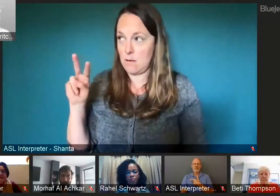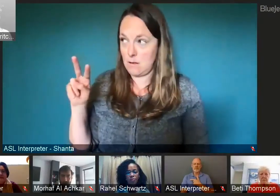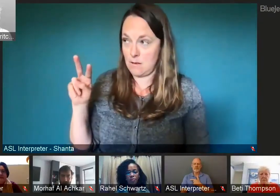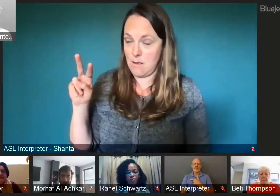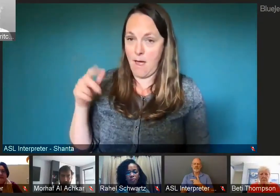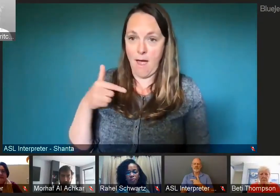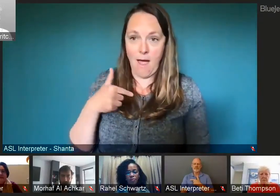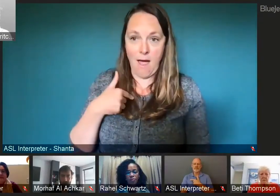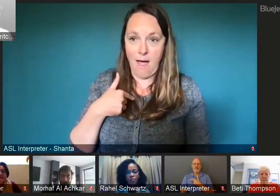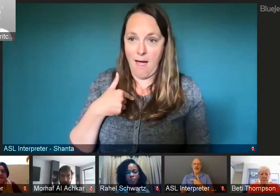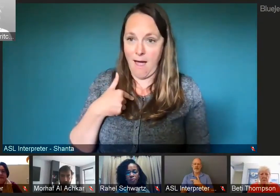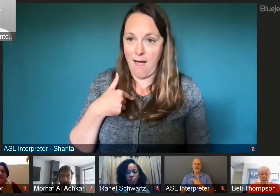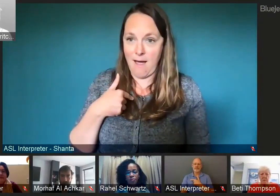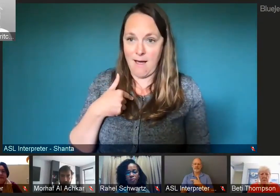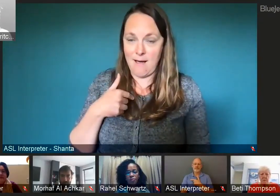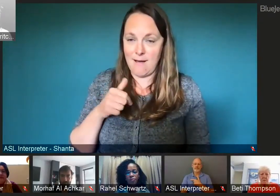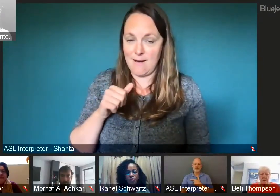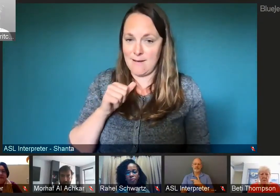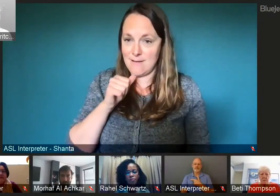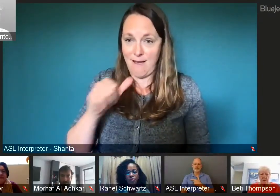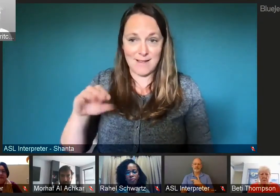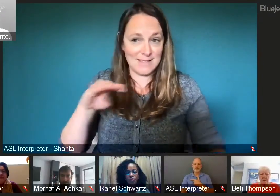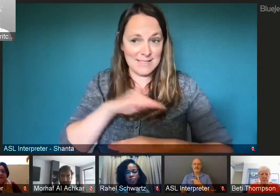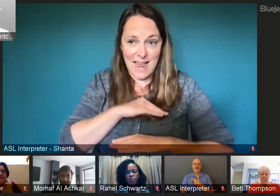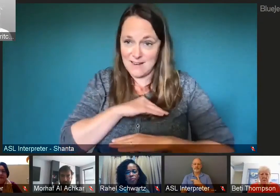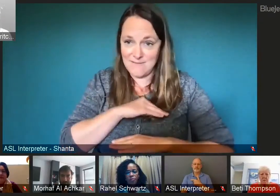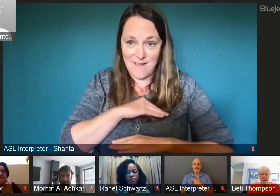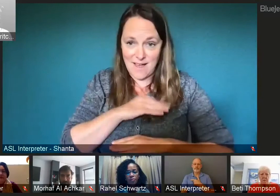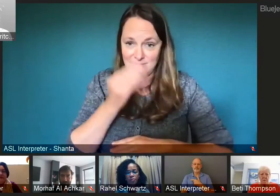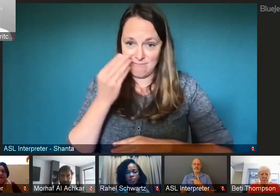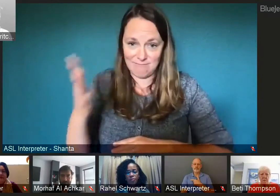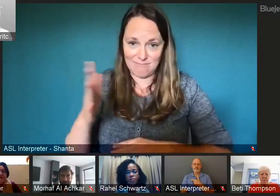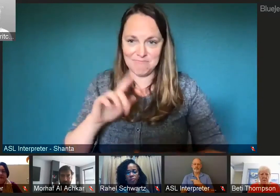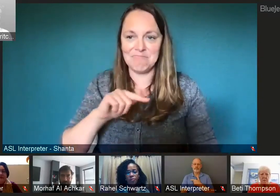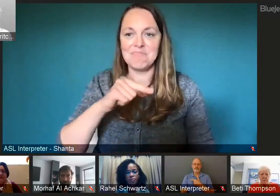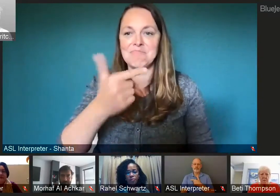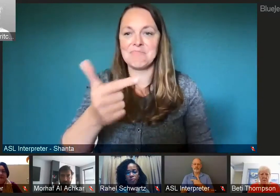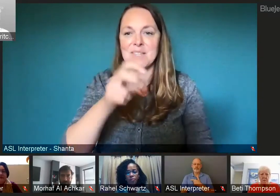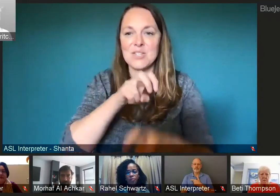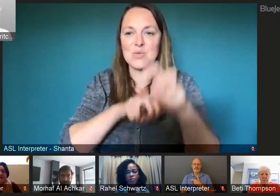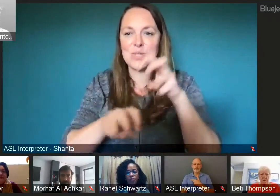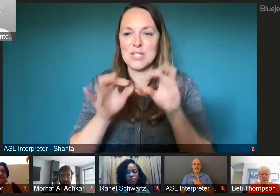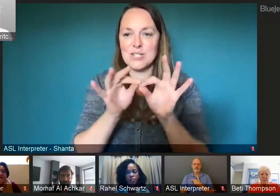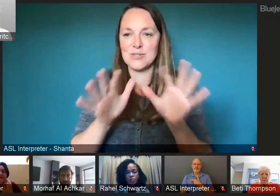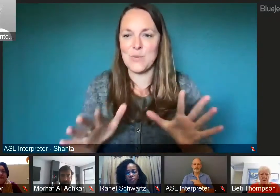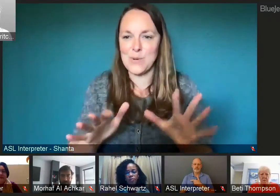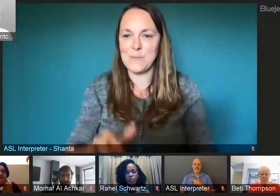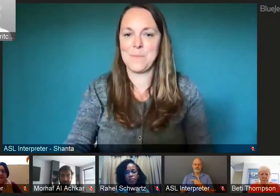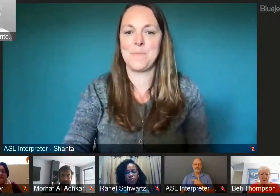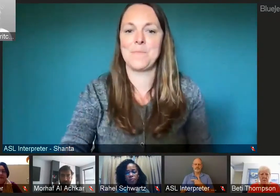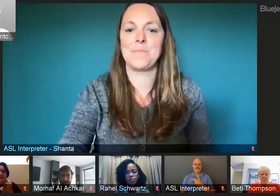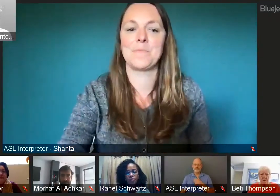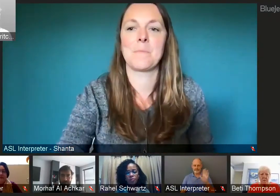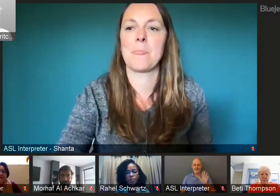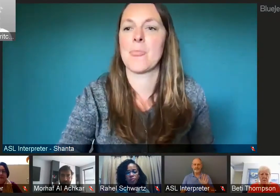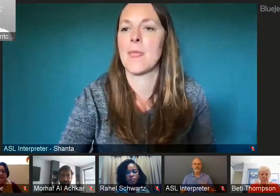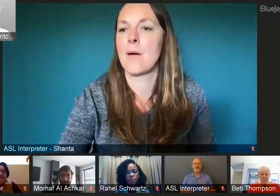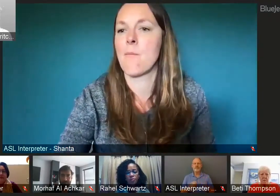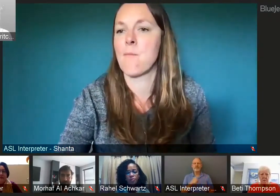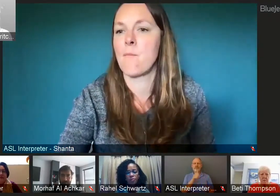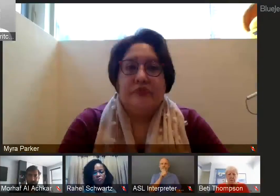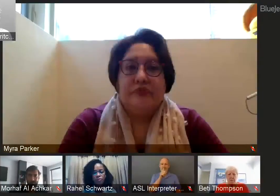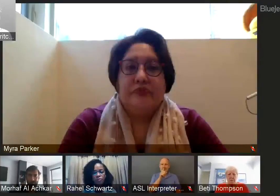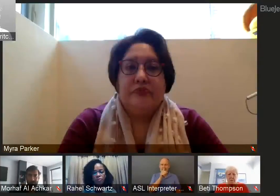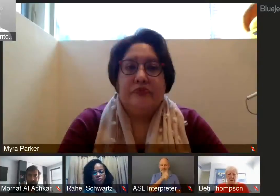I have not been very satisfied. And so we really need the doctors and